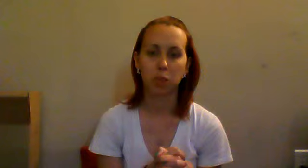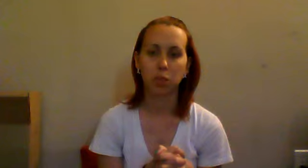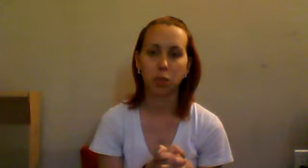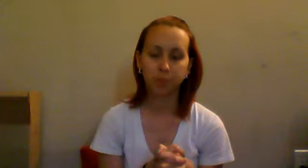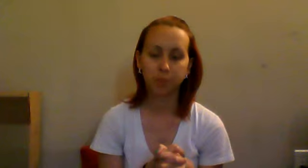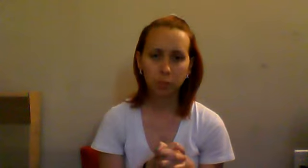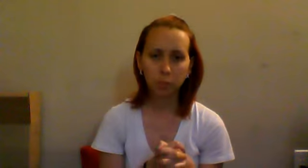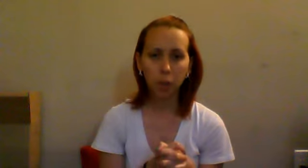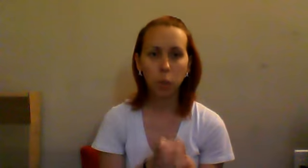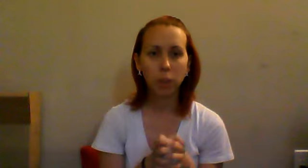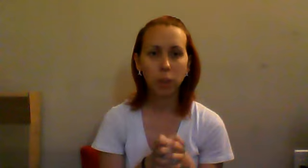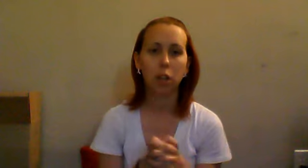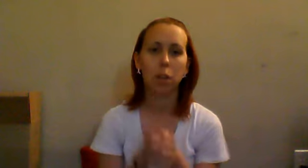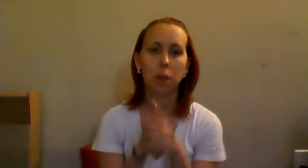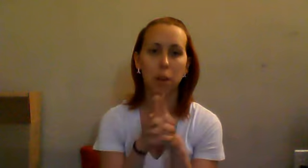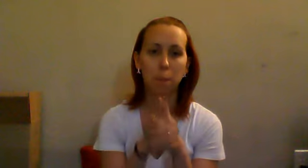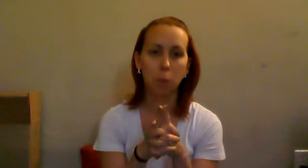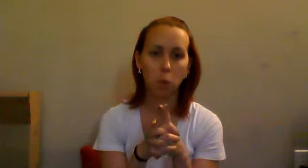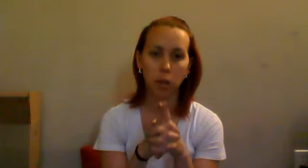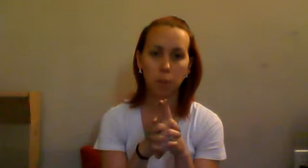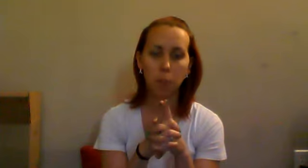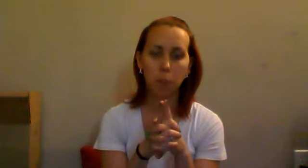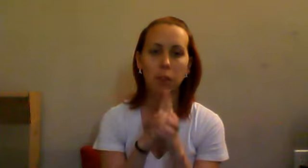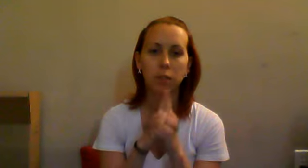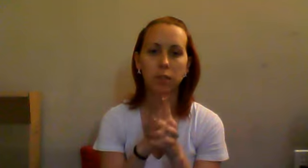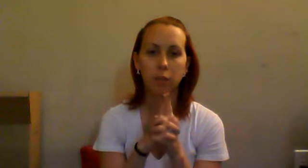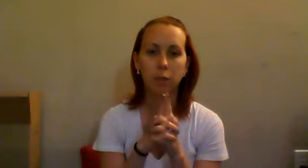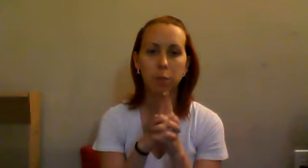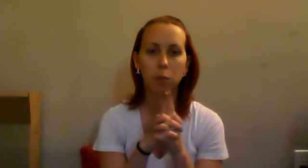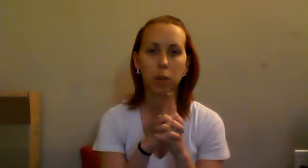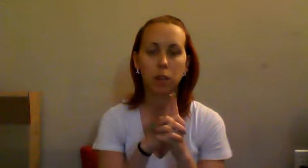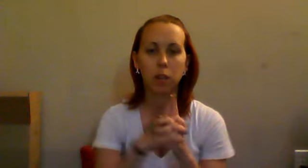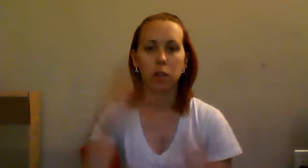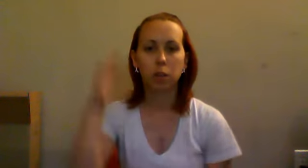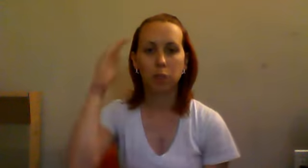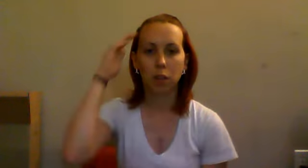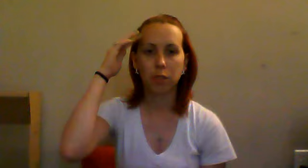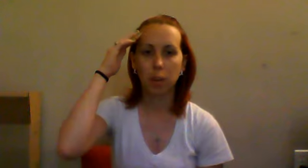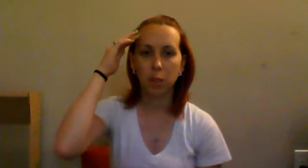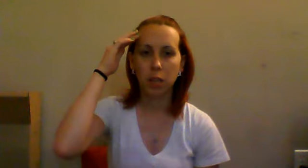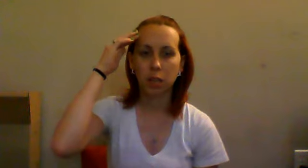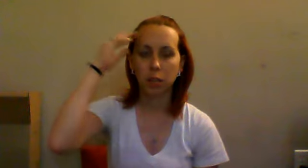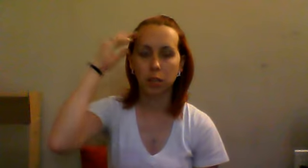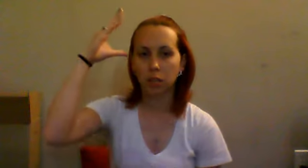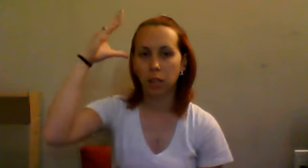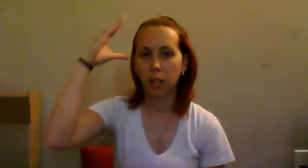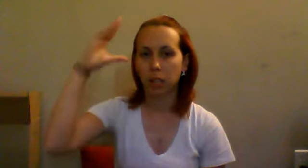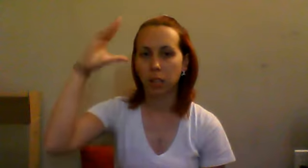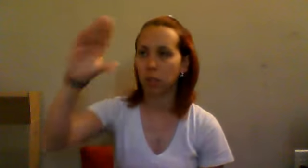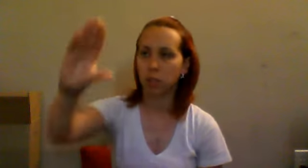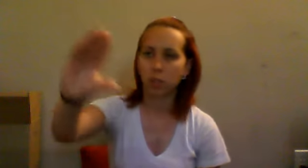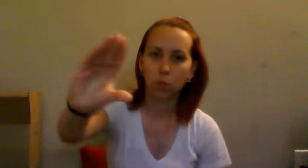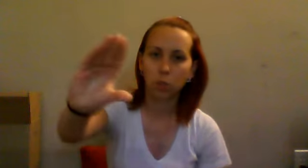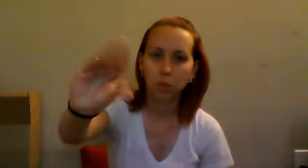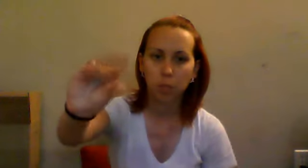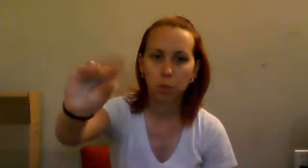So when you're talking about a boy, the sign for boy comes off the top here, and you do almost like